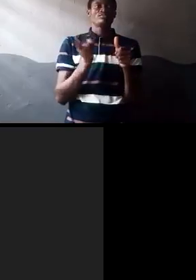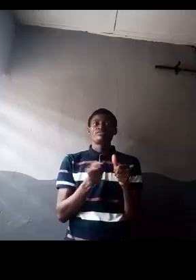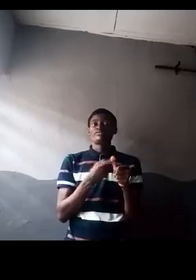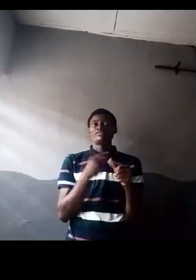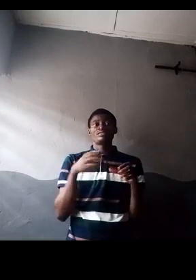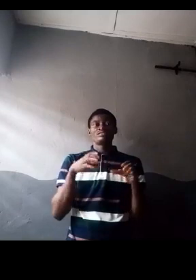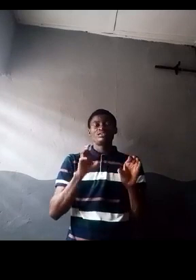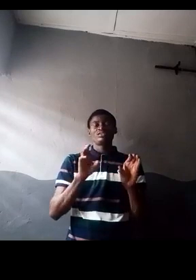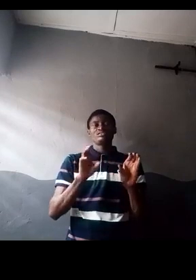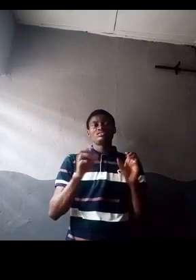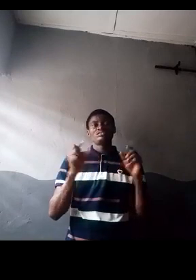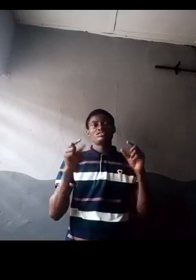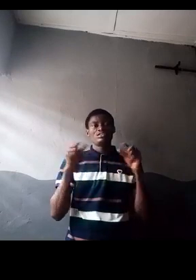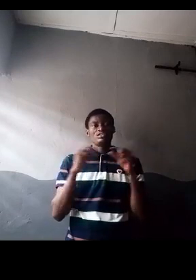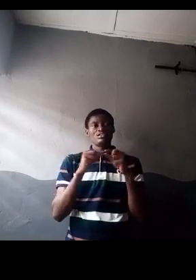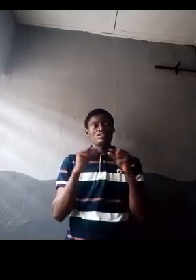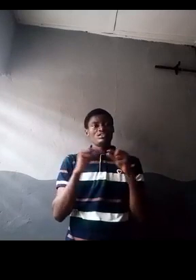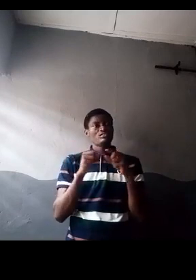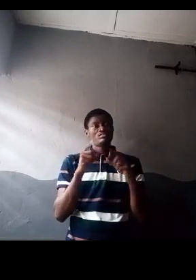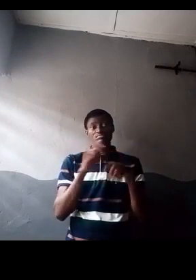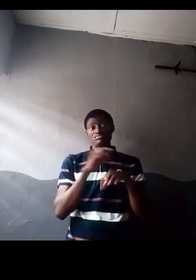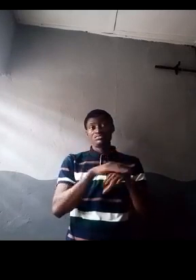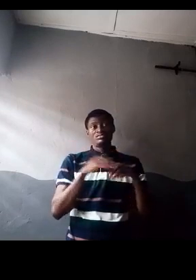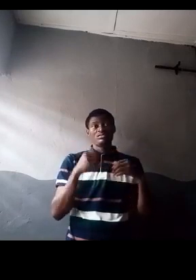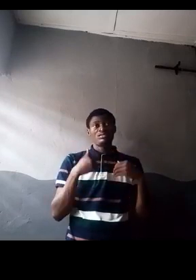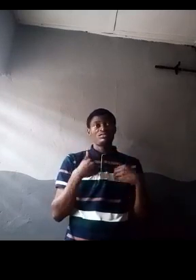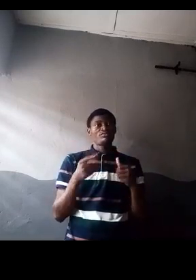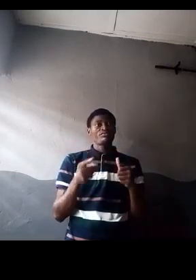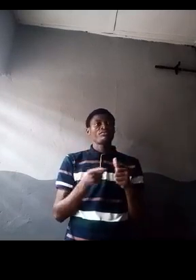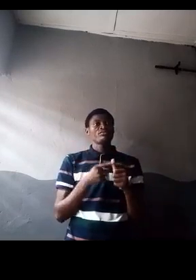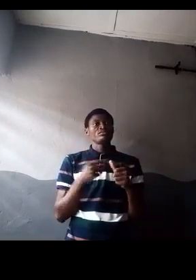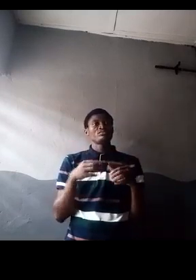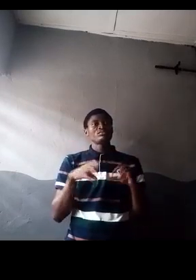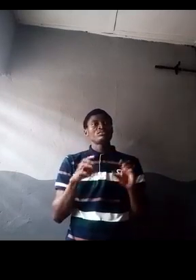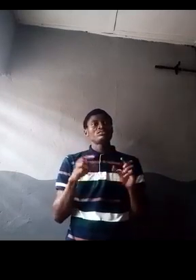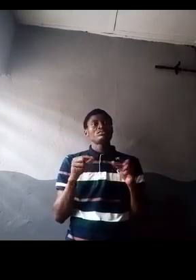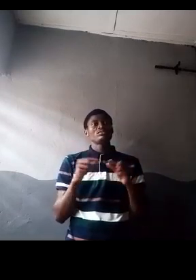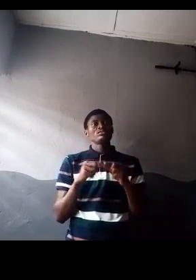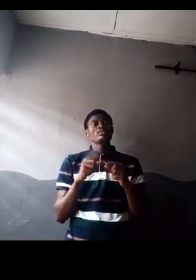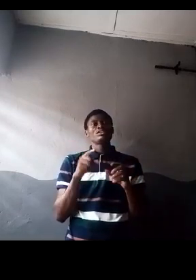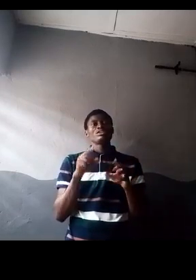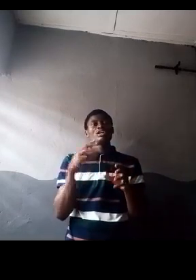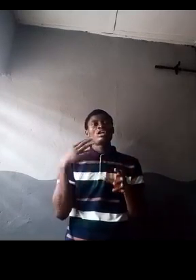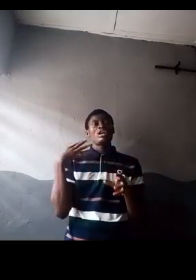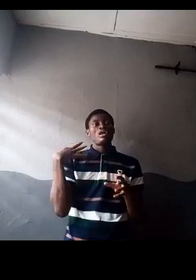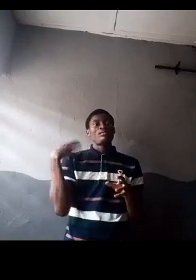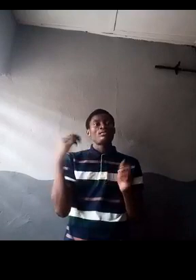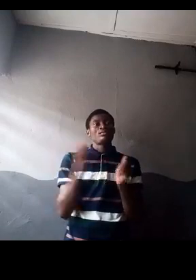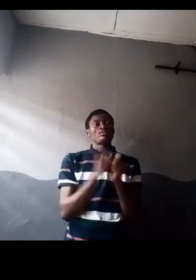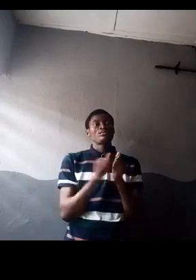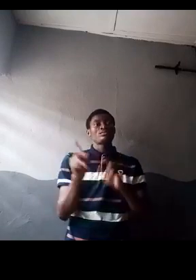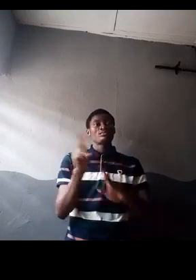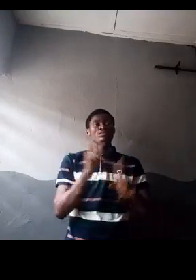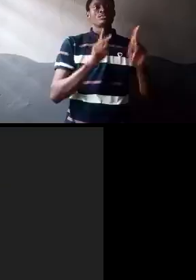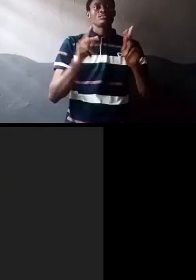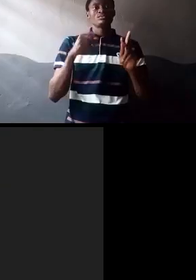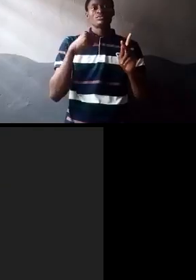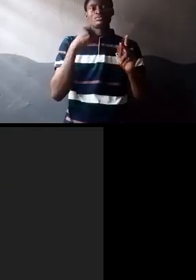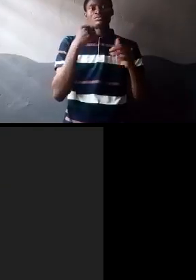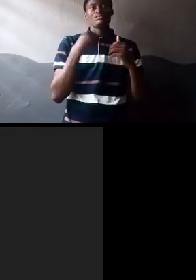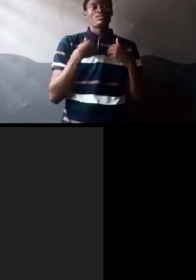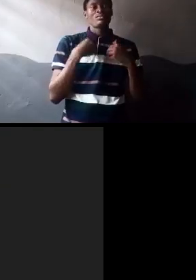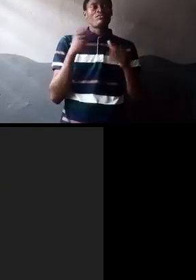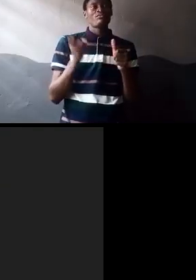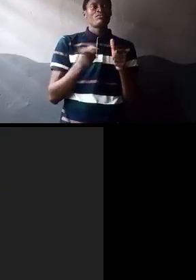I did not get a first-class degree. I applied with people who had first-class degrees, but I got the scholarship. That